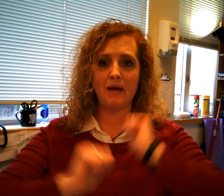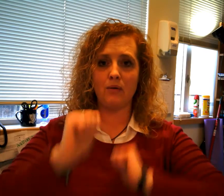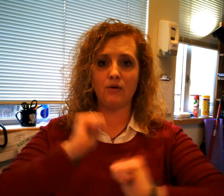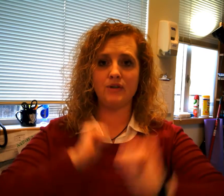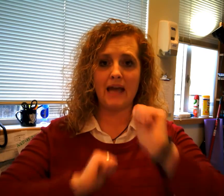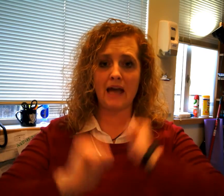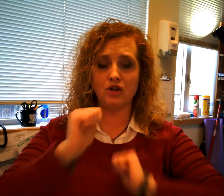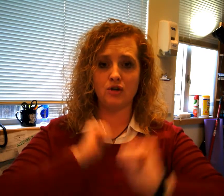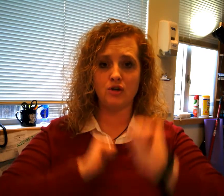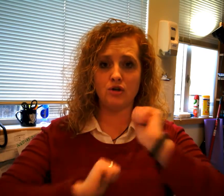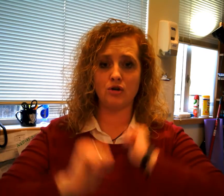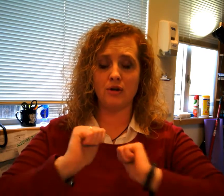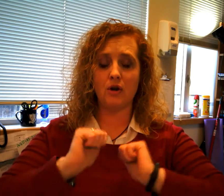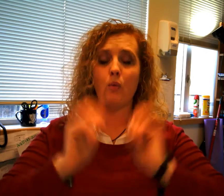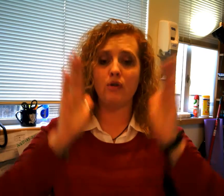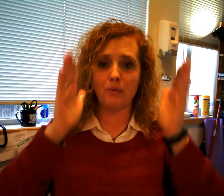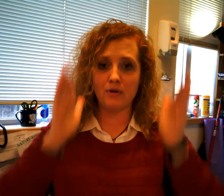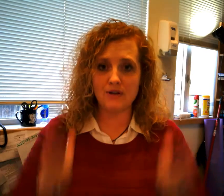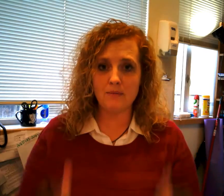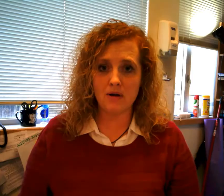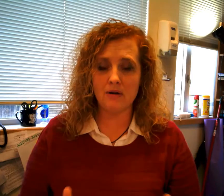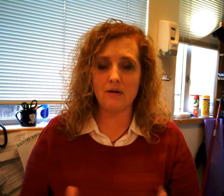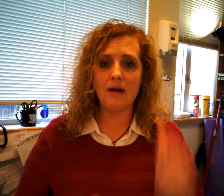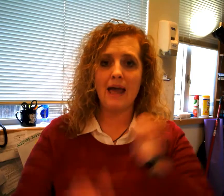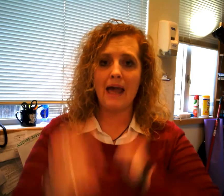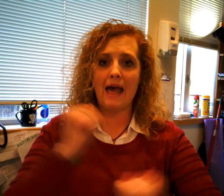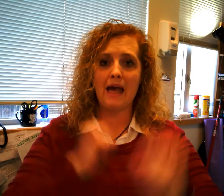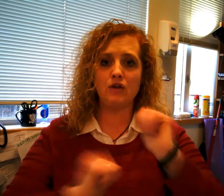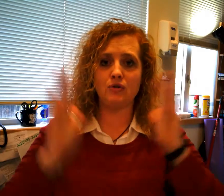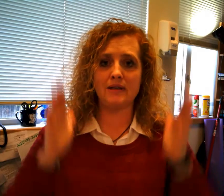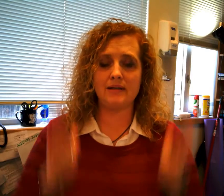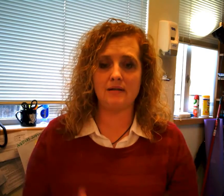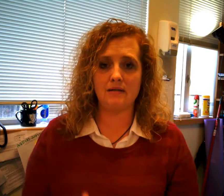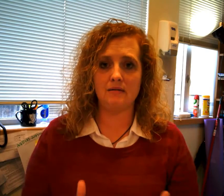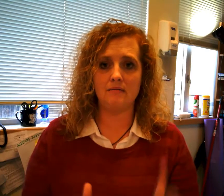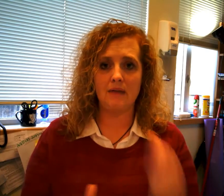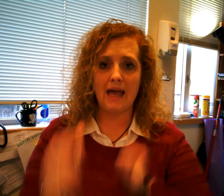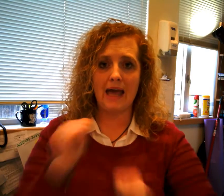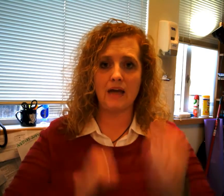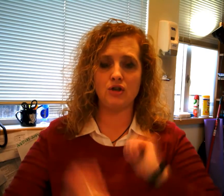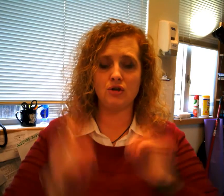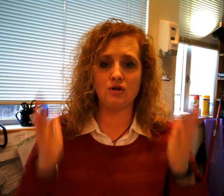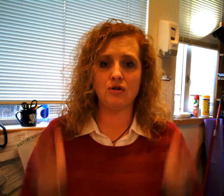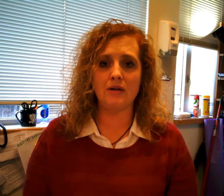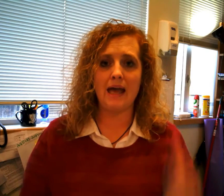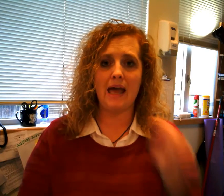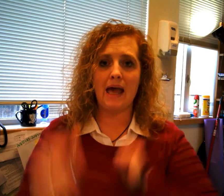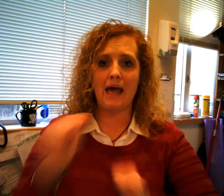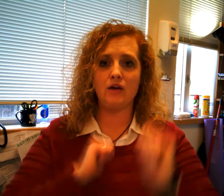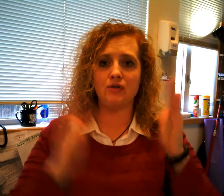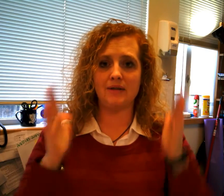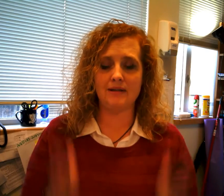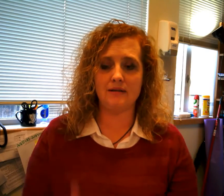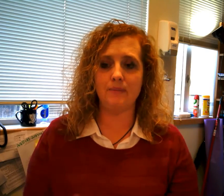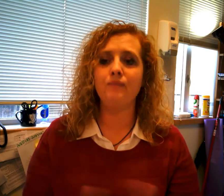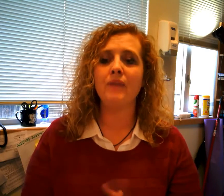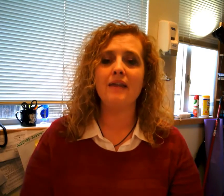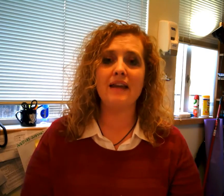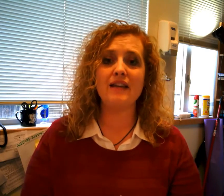backwards, actor with a person marker, actress, actor, actress. The next one